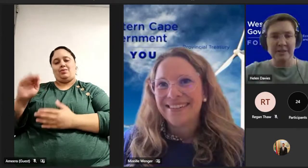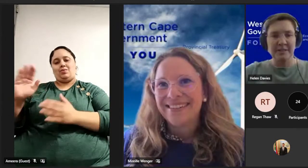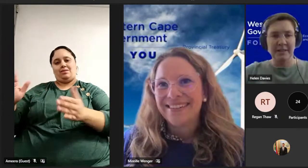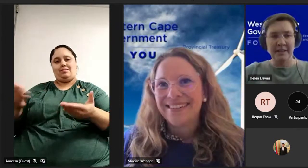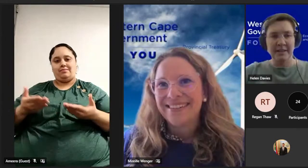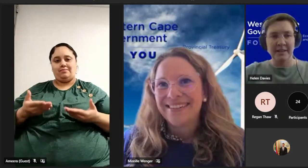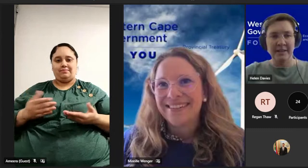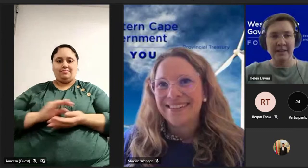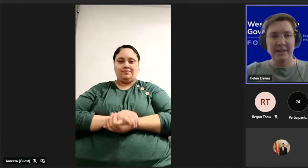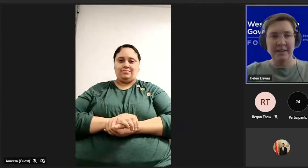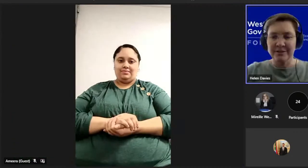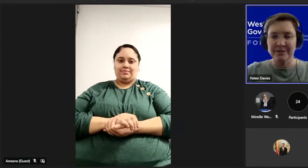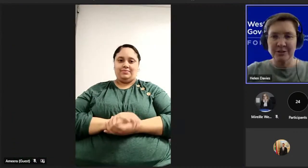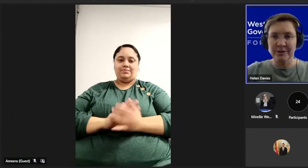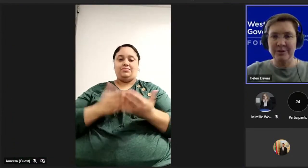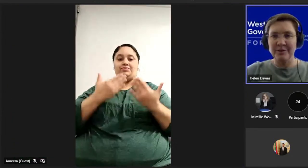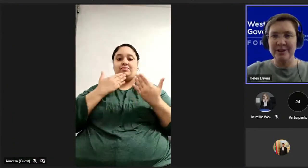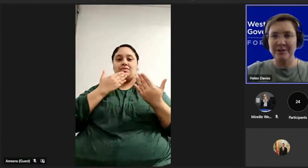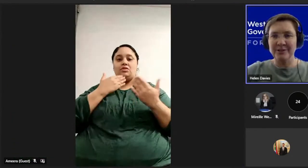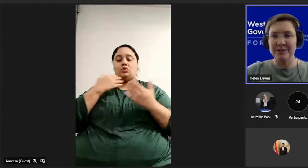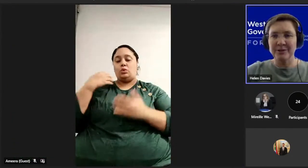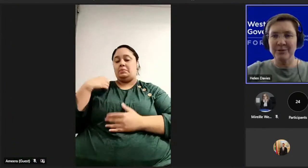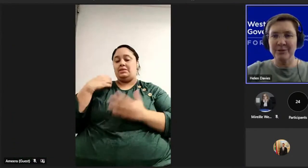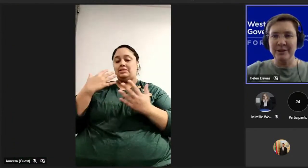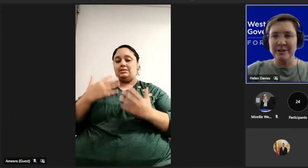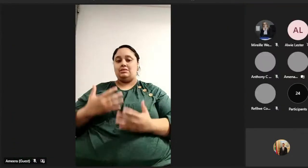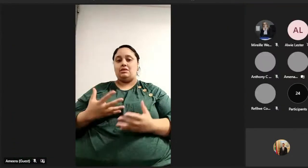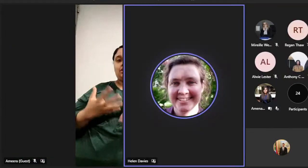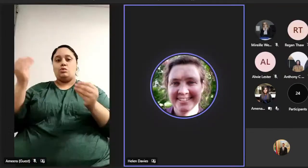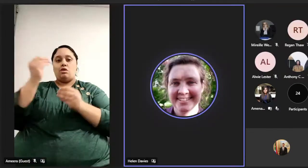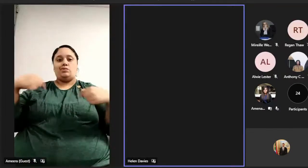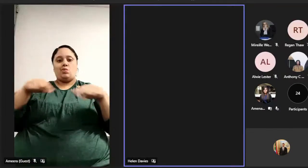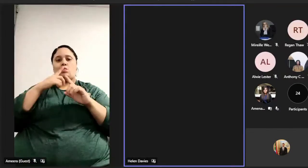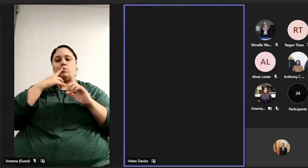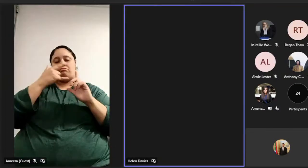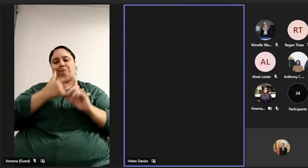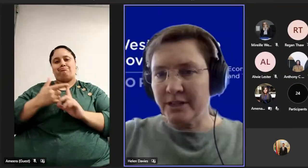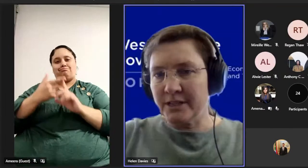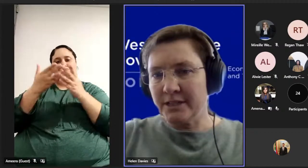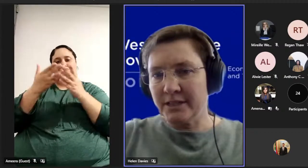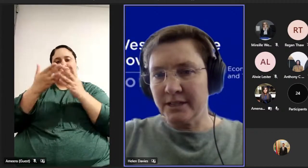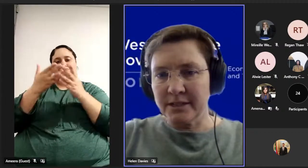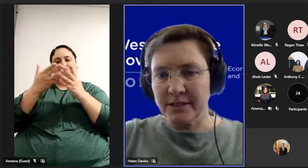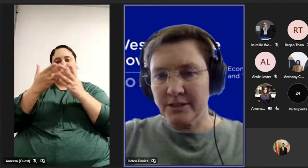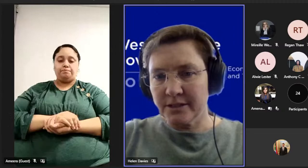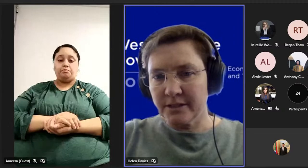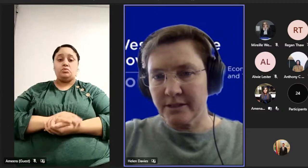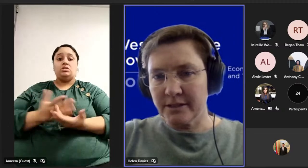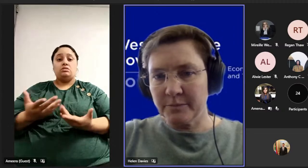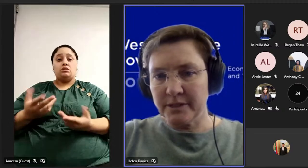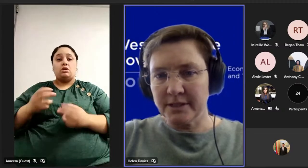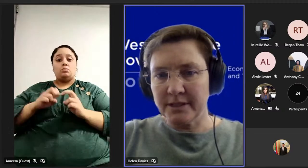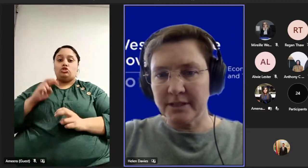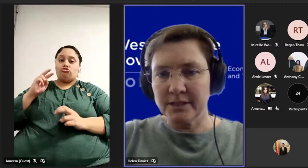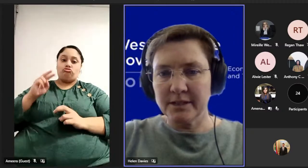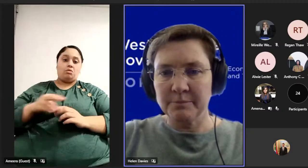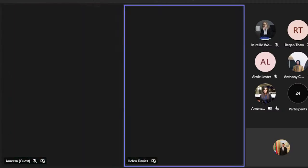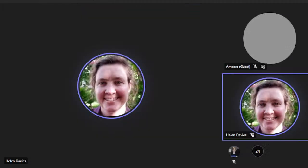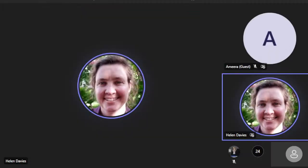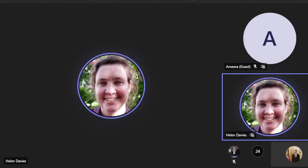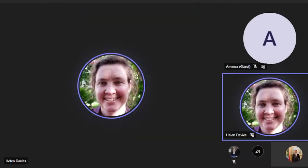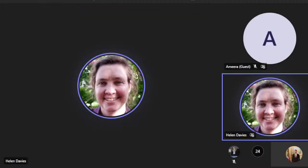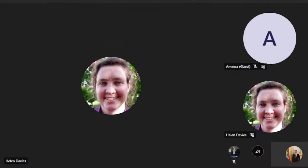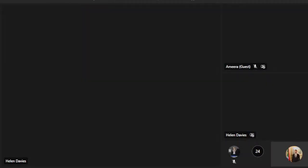Thank you very much, Minister, and afternoon to everyone on the call. So jumping straight into things, just get this presentation